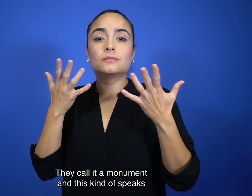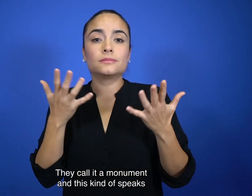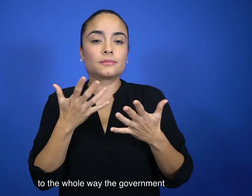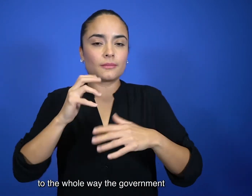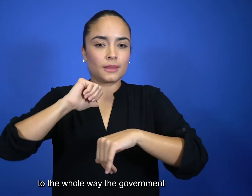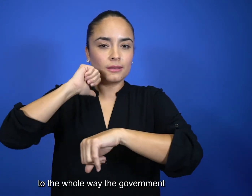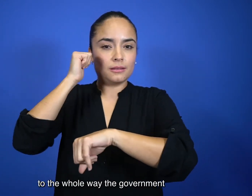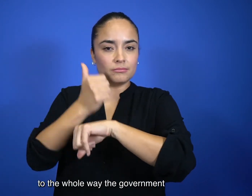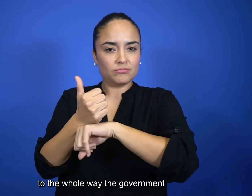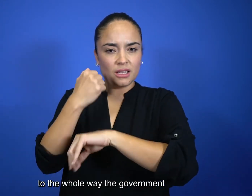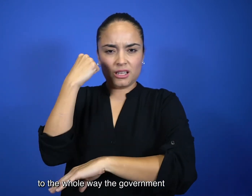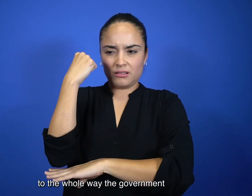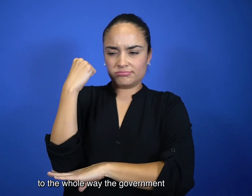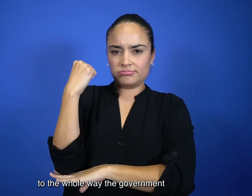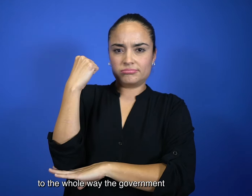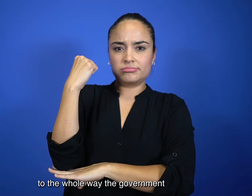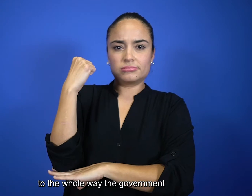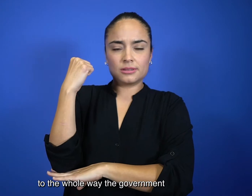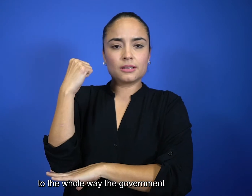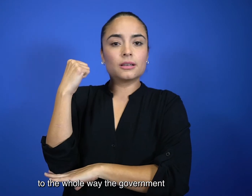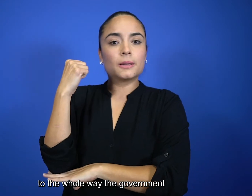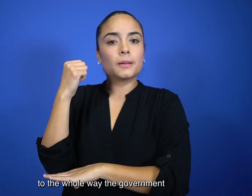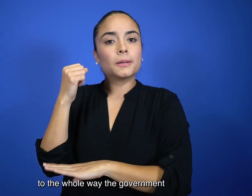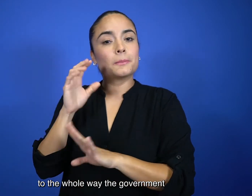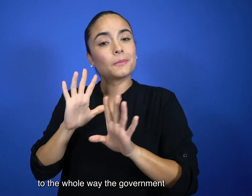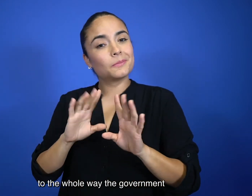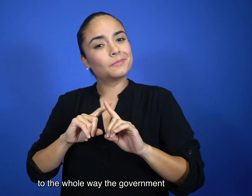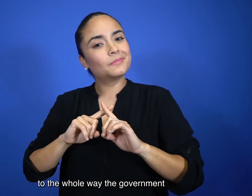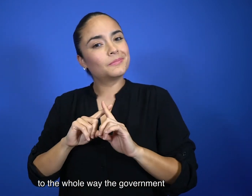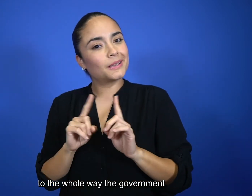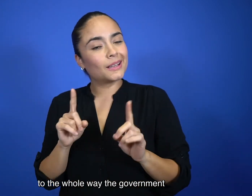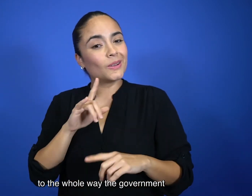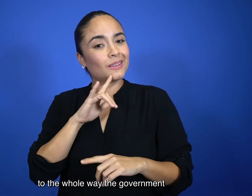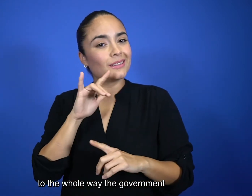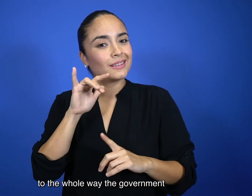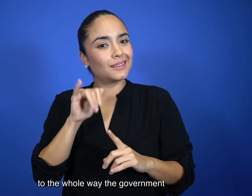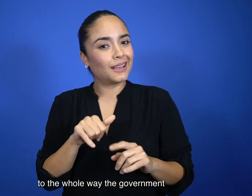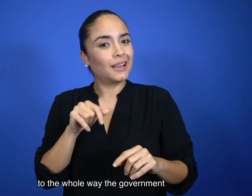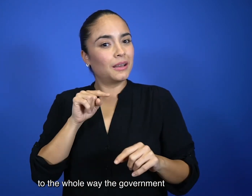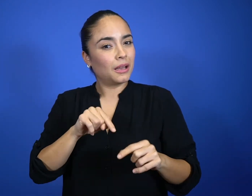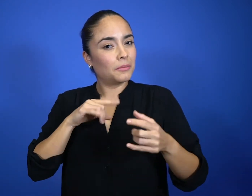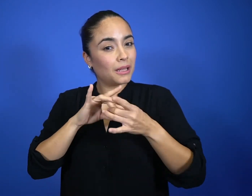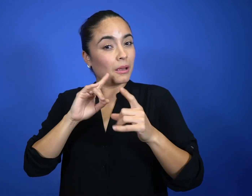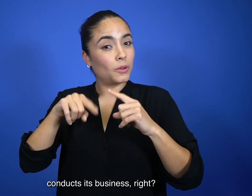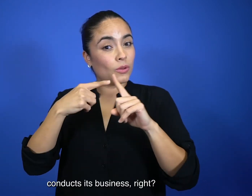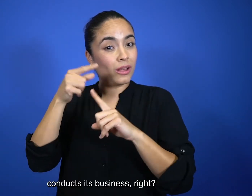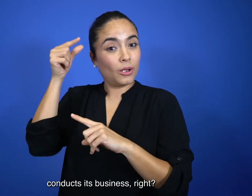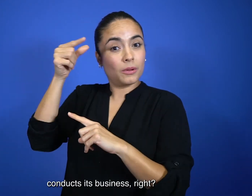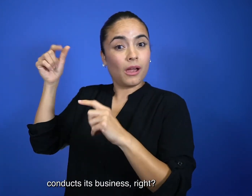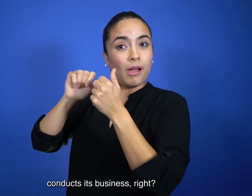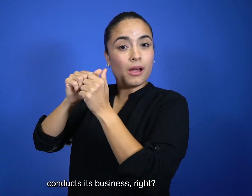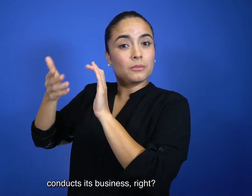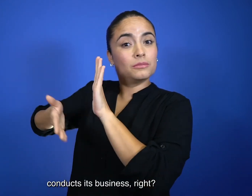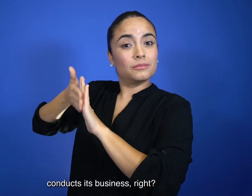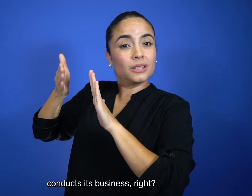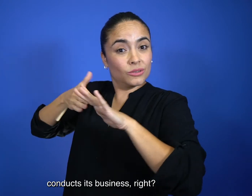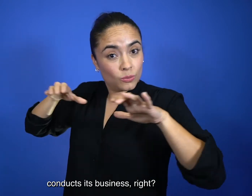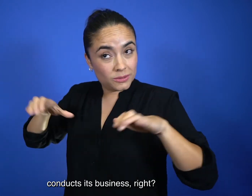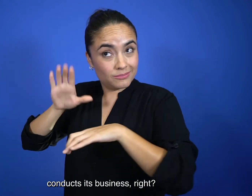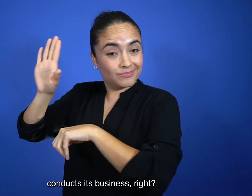to the whole way the government conducts its business,